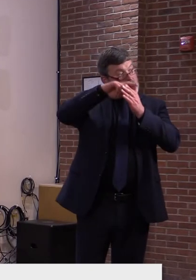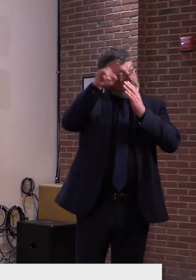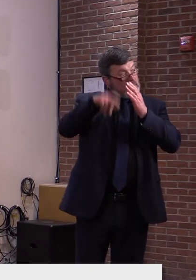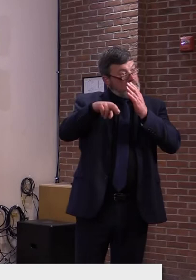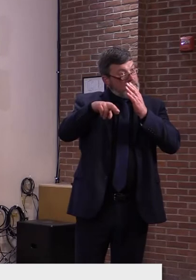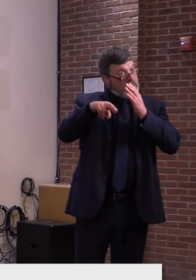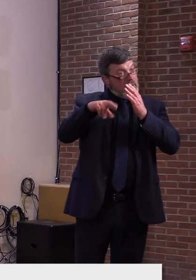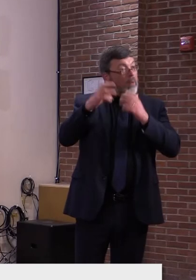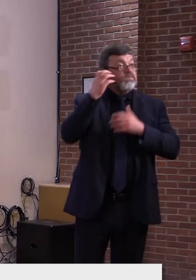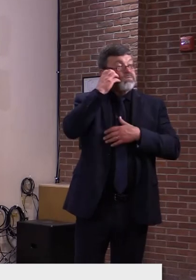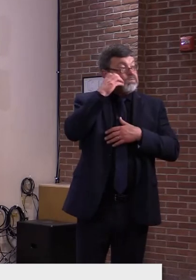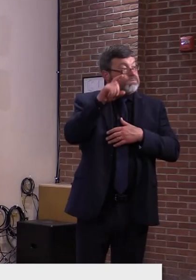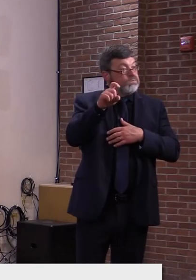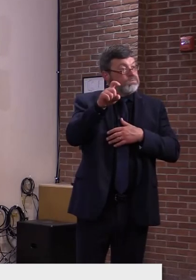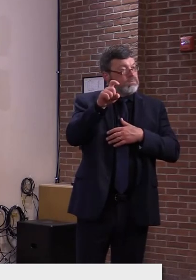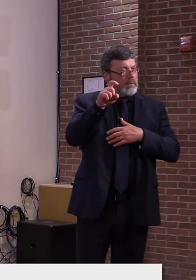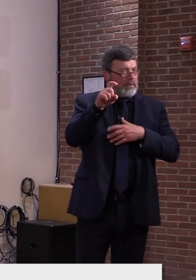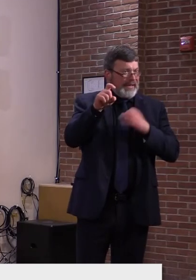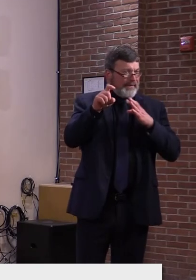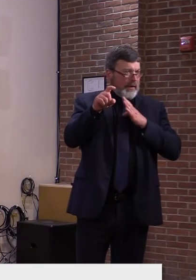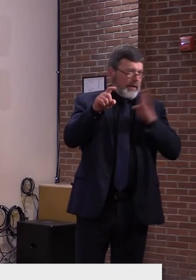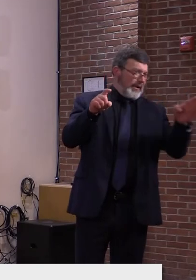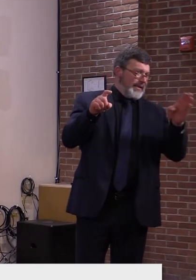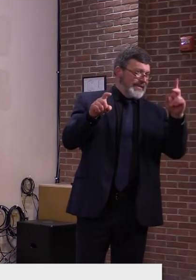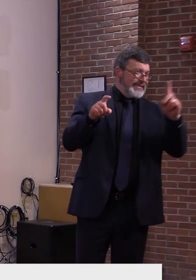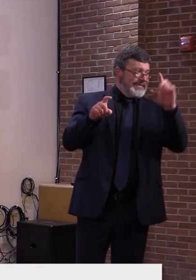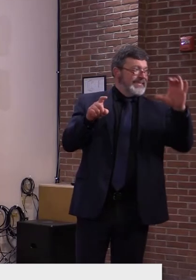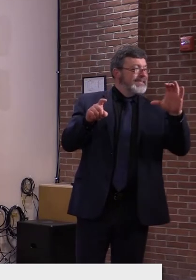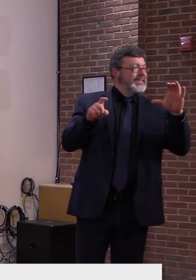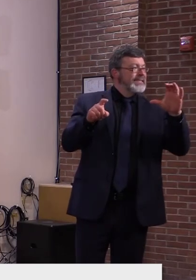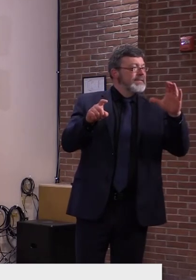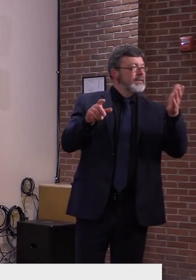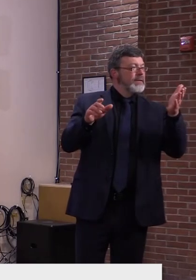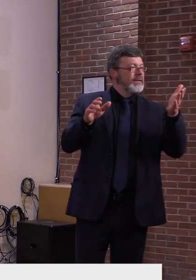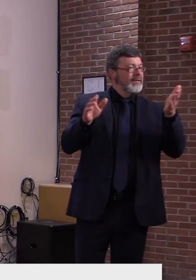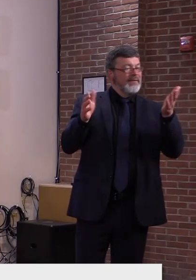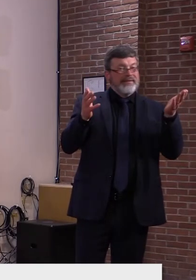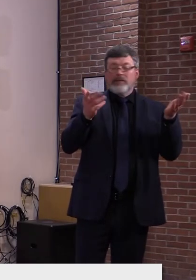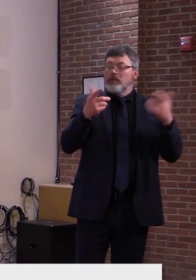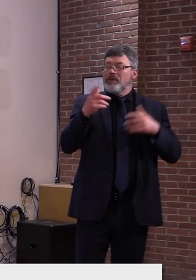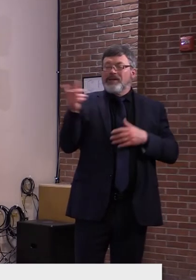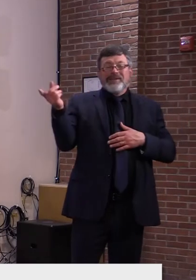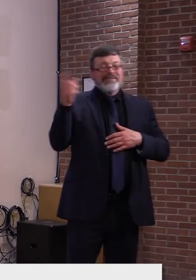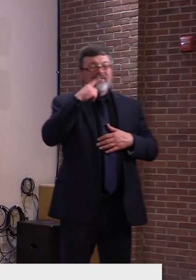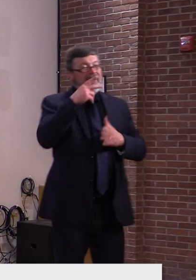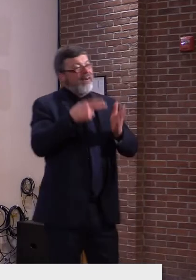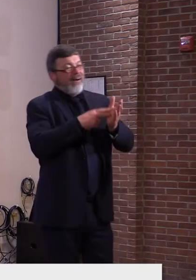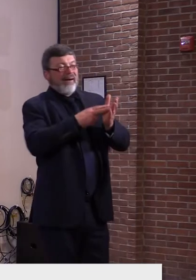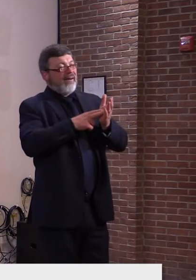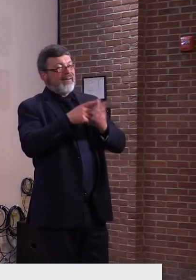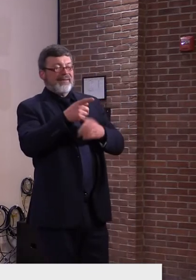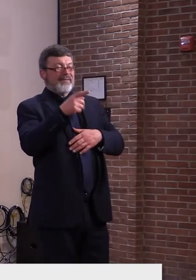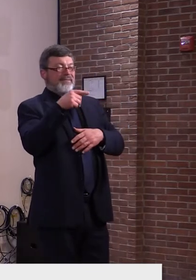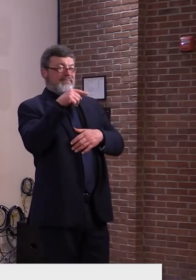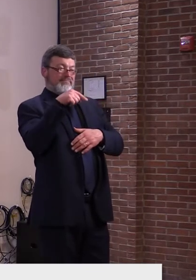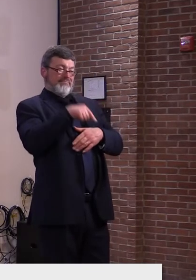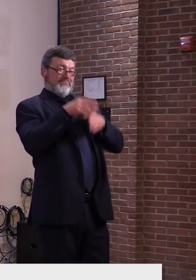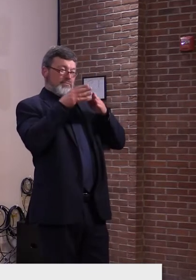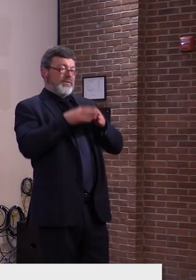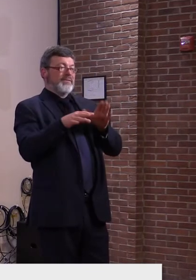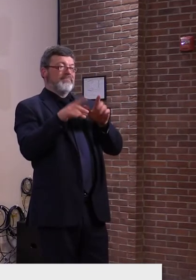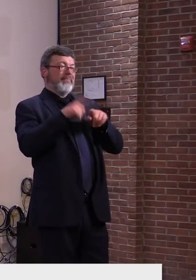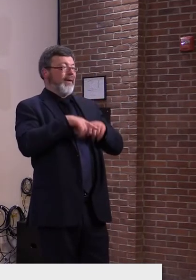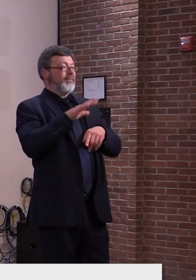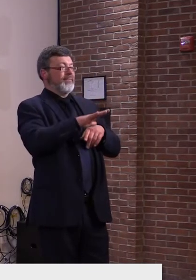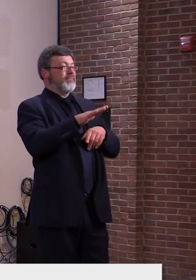contribution? Yeah. They could. Exactly. It depends on what their choices are in terms of investment and where they are in their career and where they